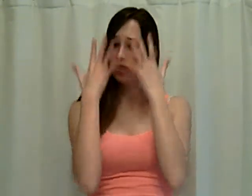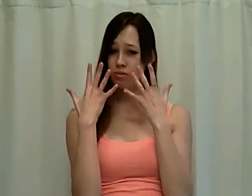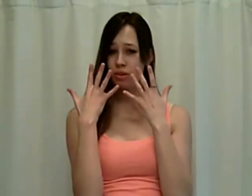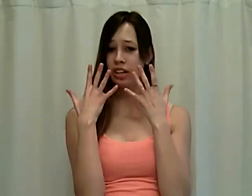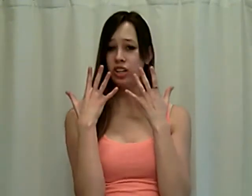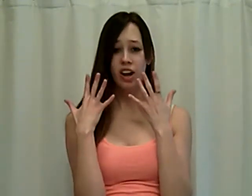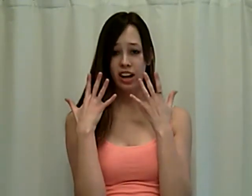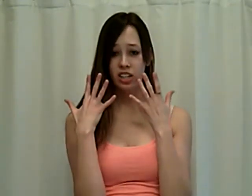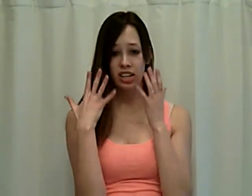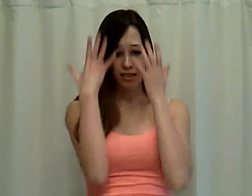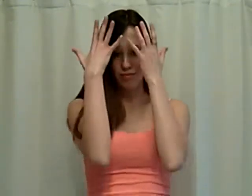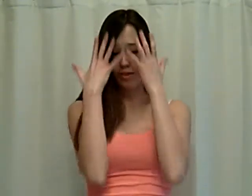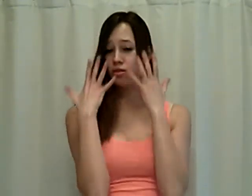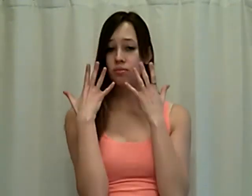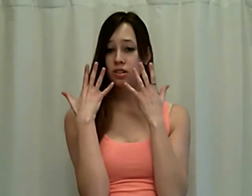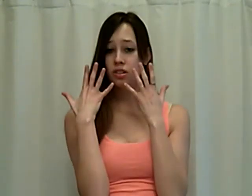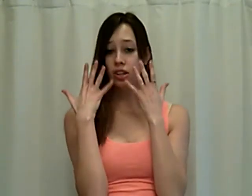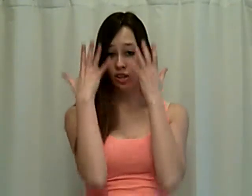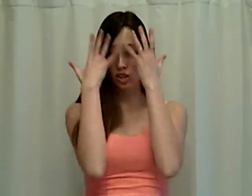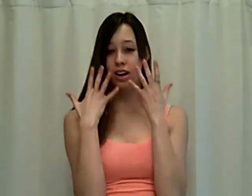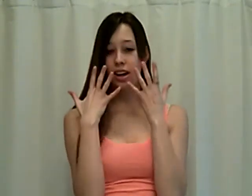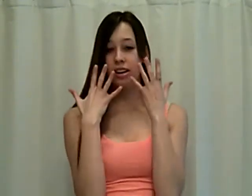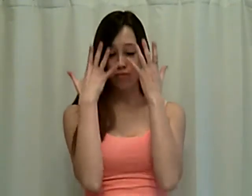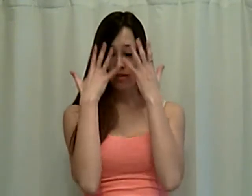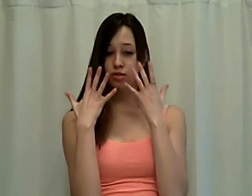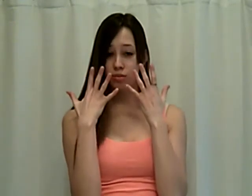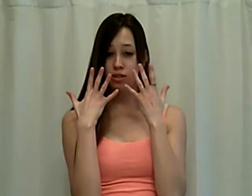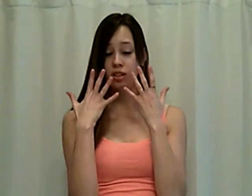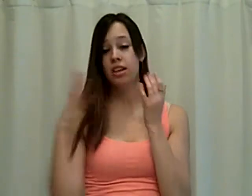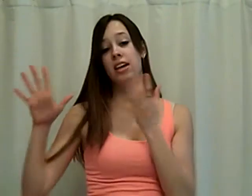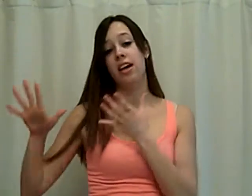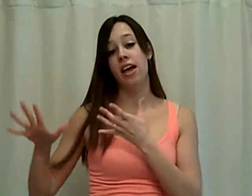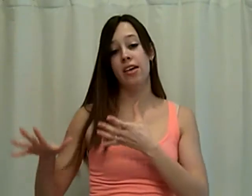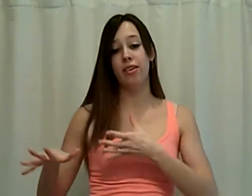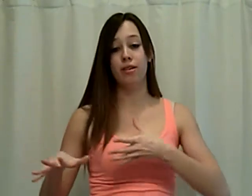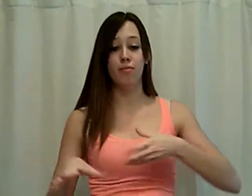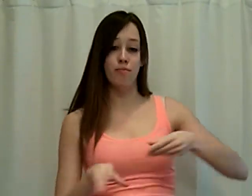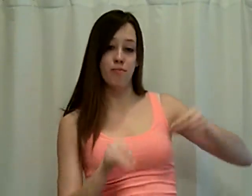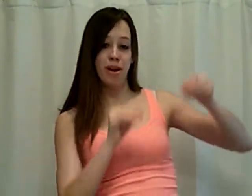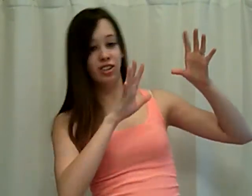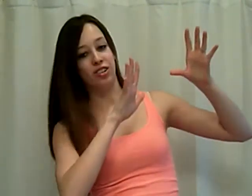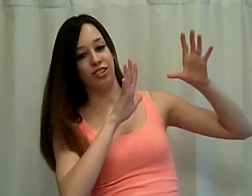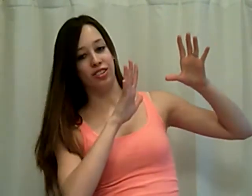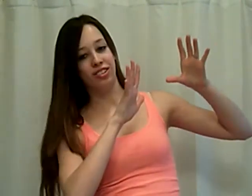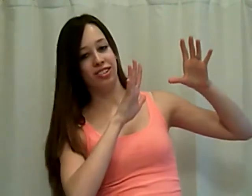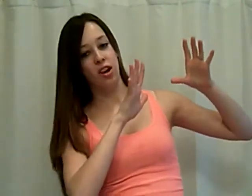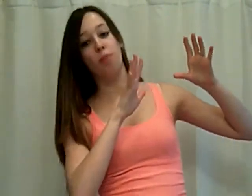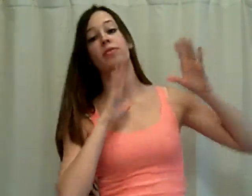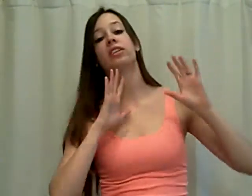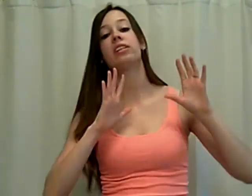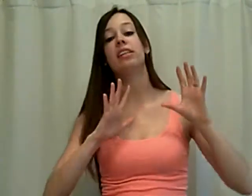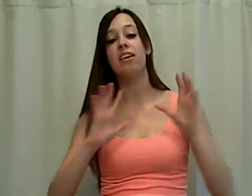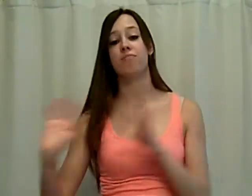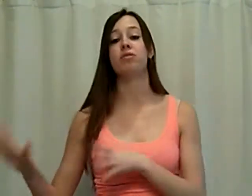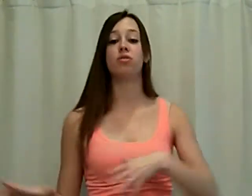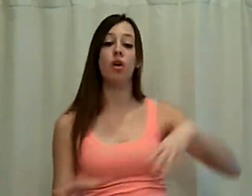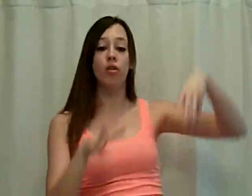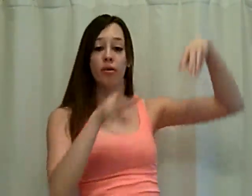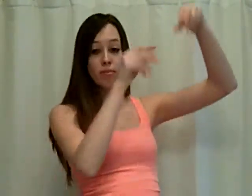miserable, like tragedy. It's miserable, like you're crying, miserable, and then magical, almost like leave. We don't go all the way up and